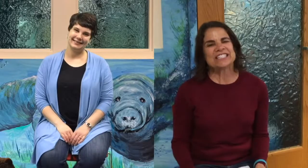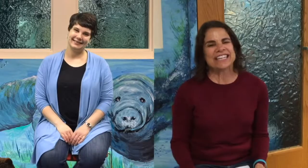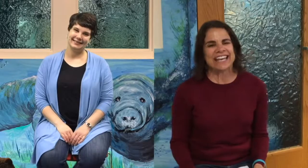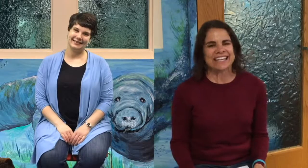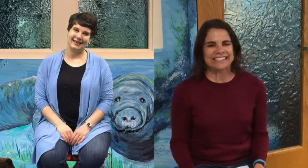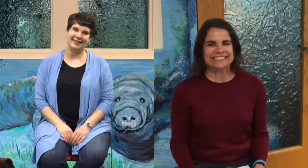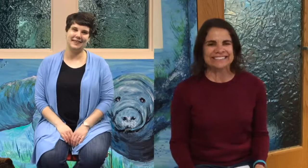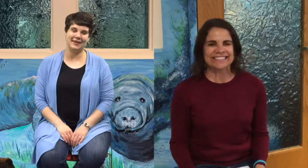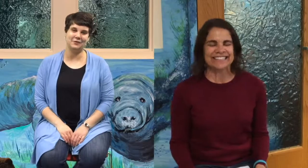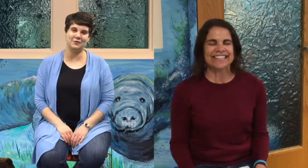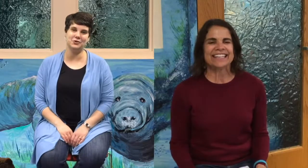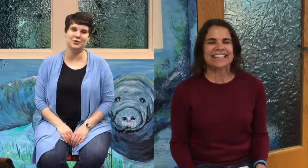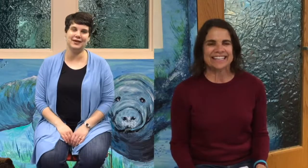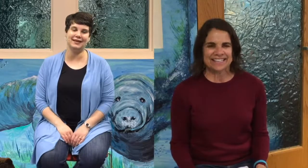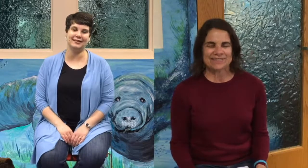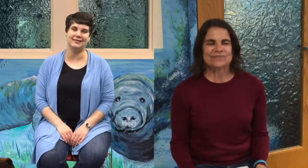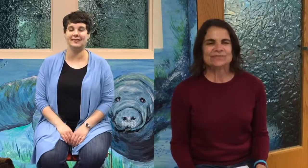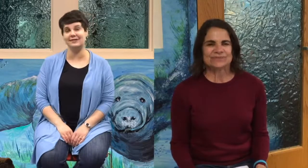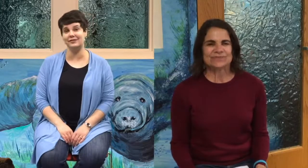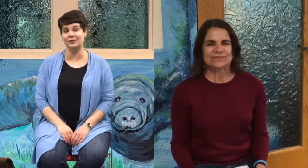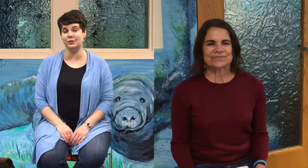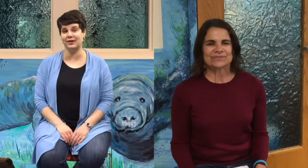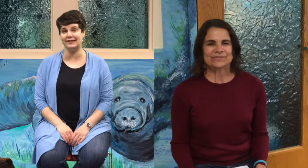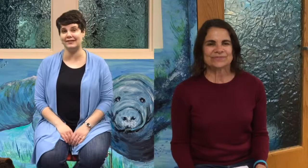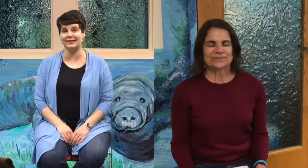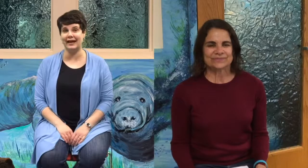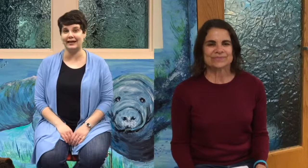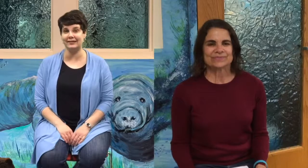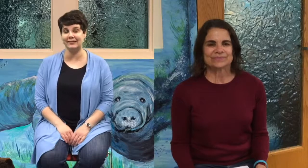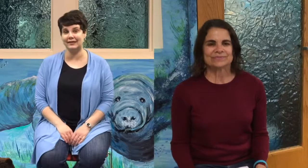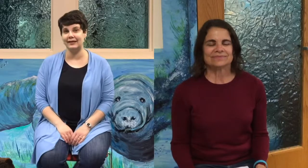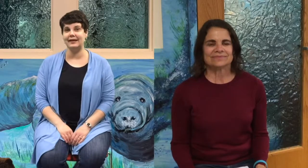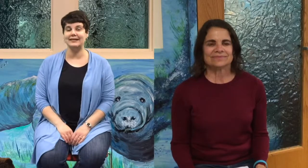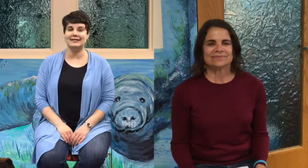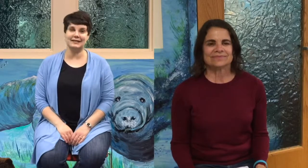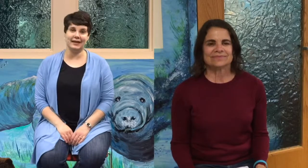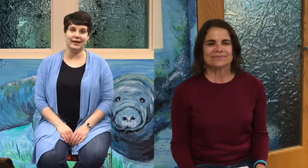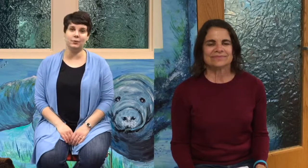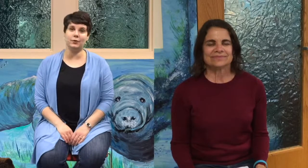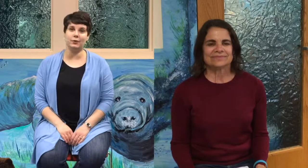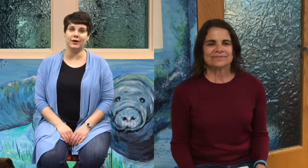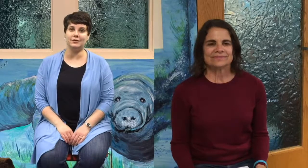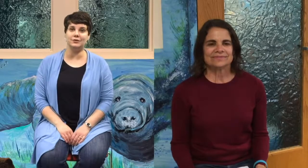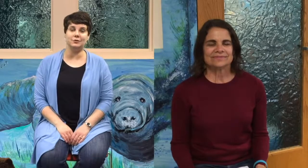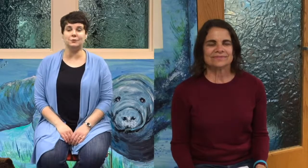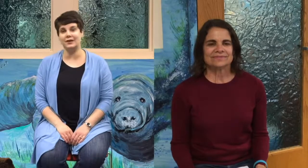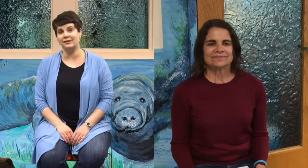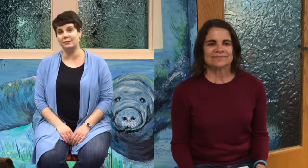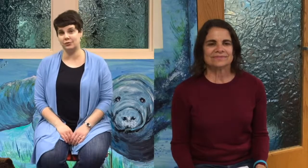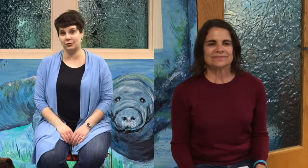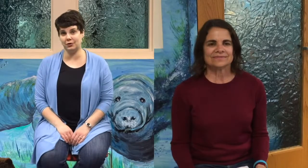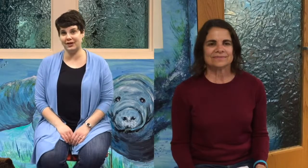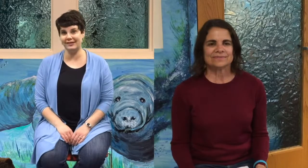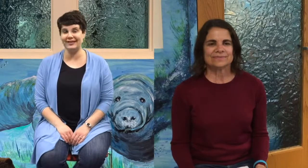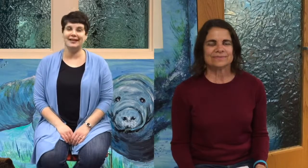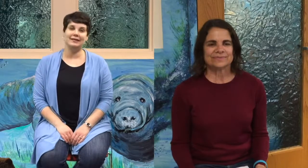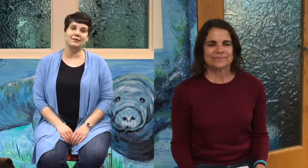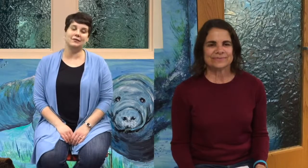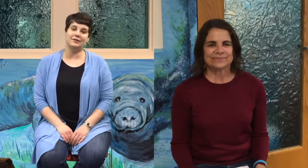today. Thank you for joining us. This is Stories and Signs. Today we're going to read some stories, learn some